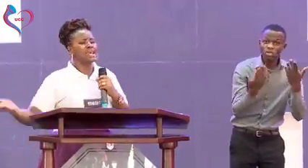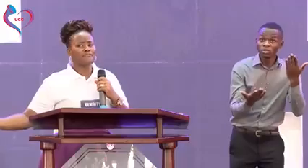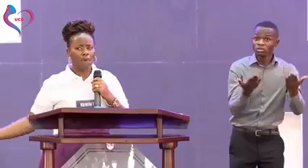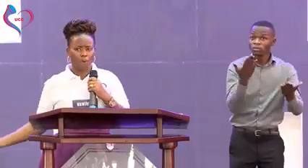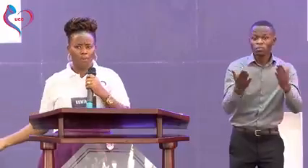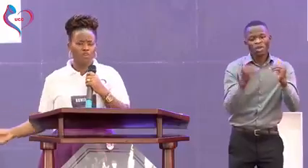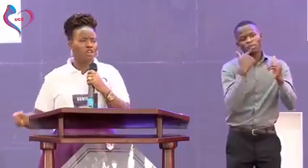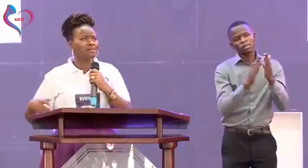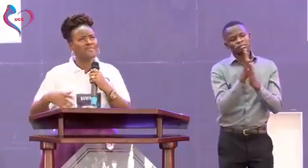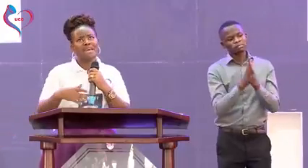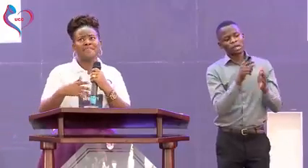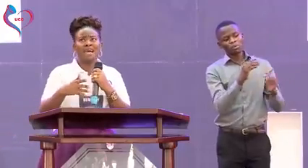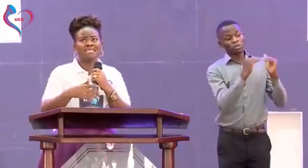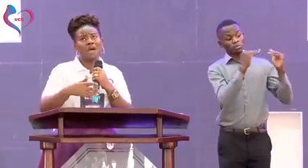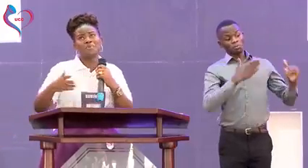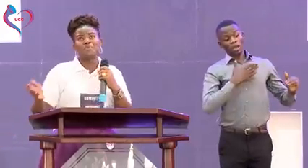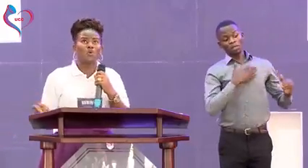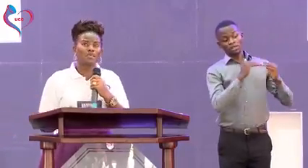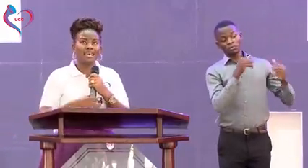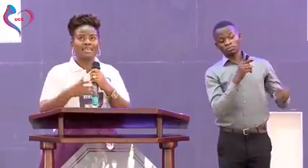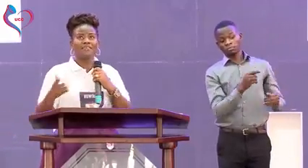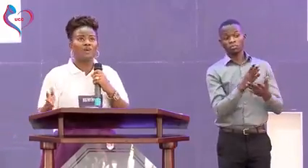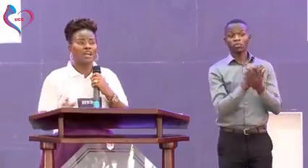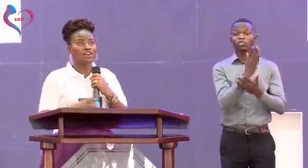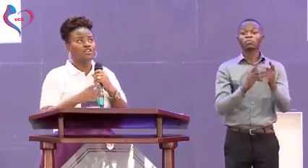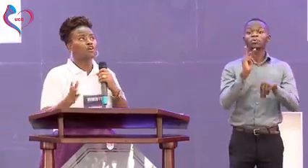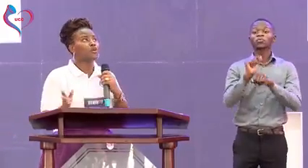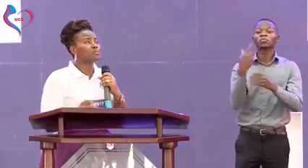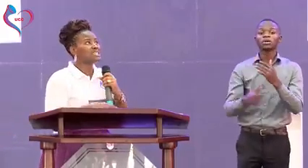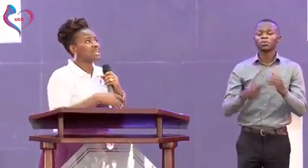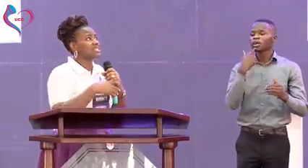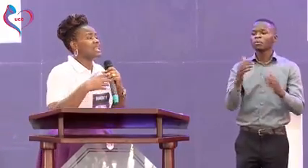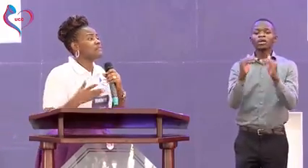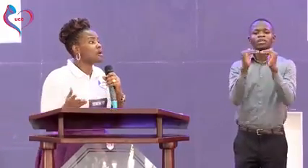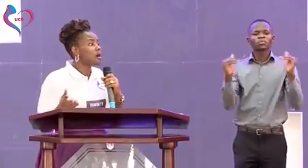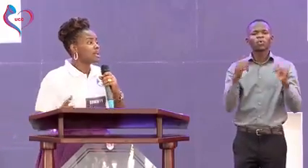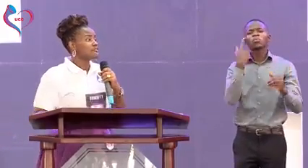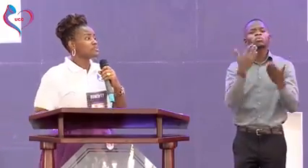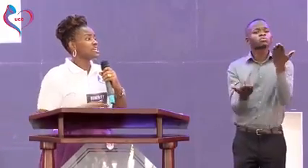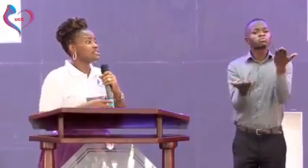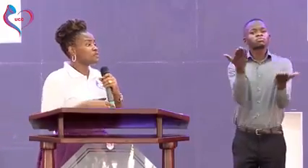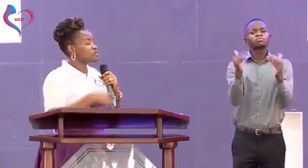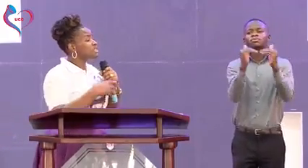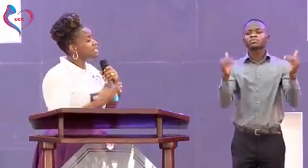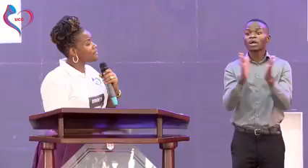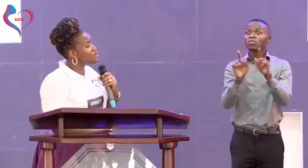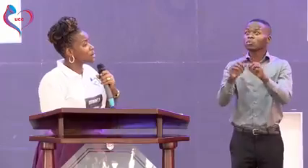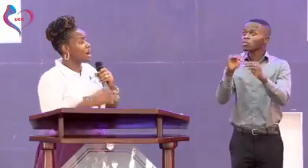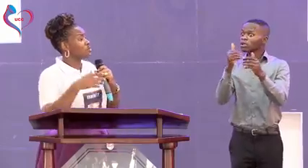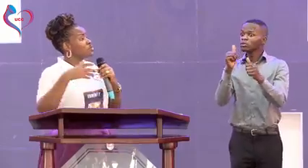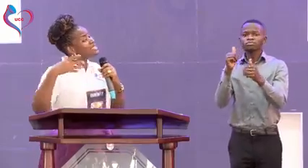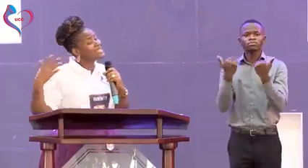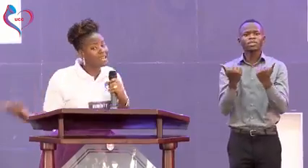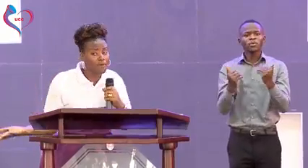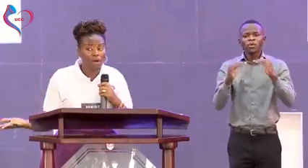be your level. There are some people who say level. I don't know who measures the level. Level begins from which level